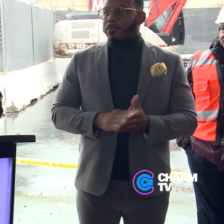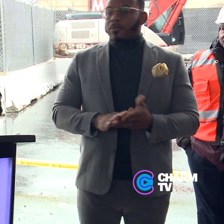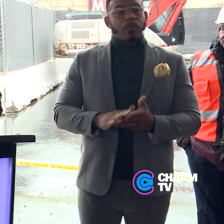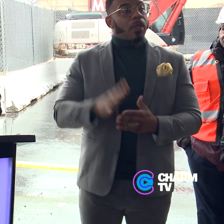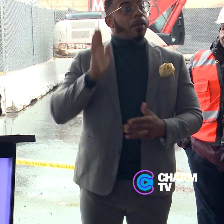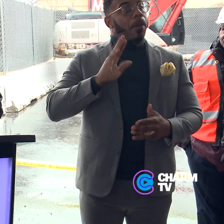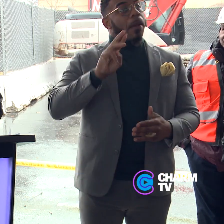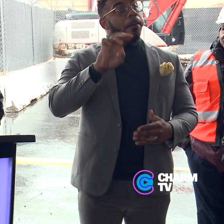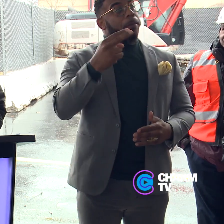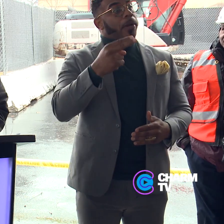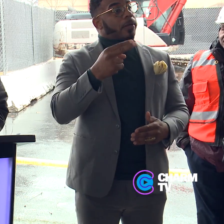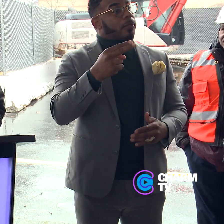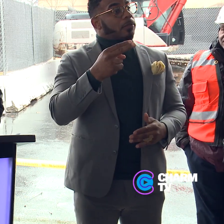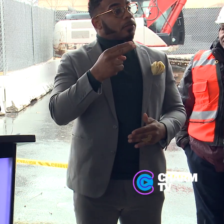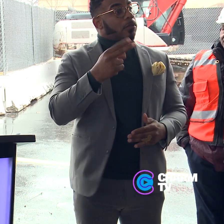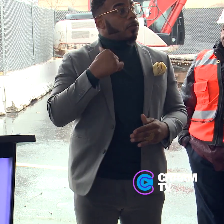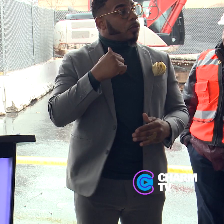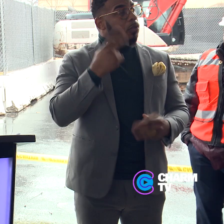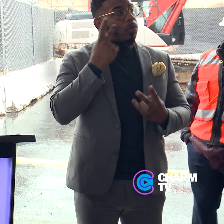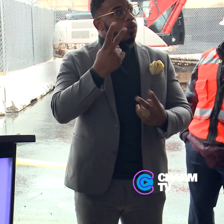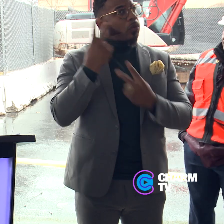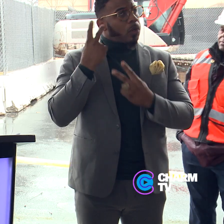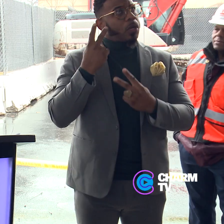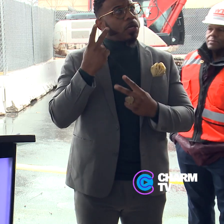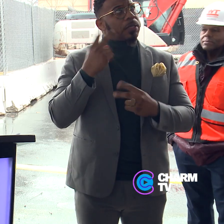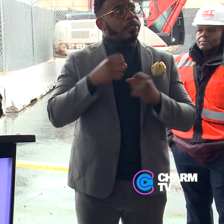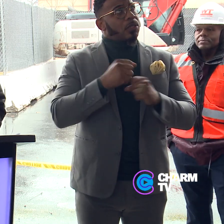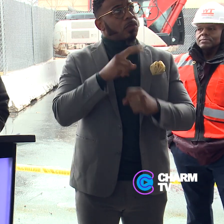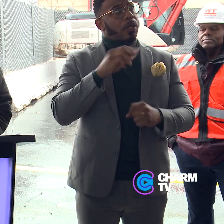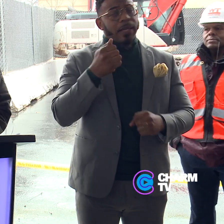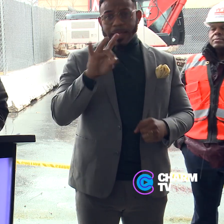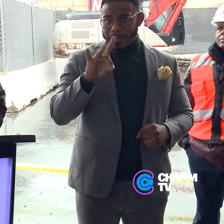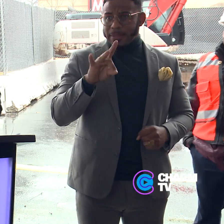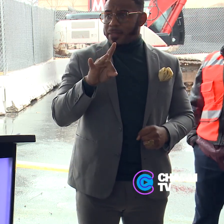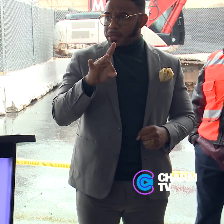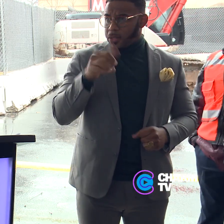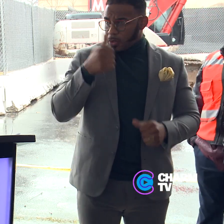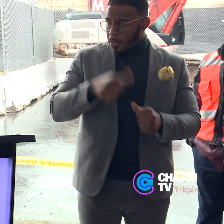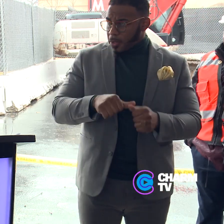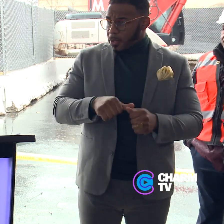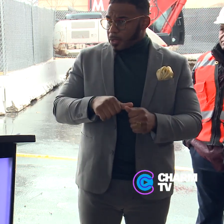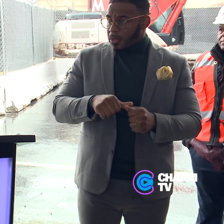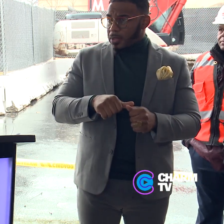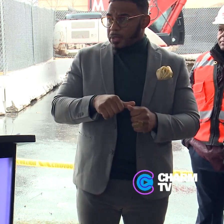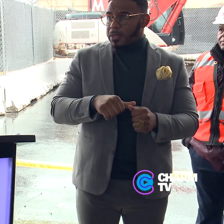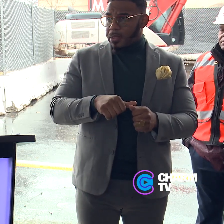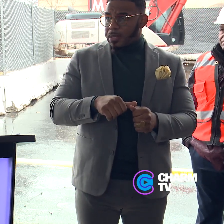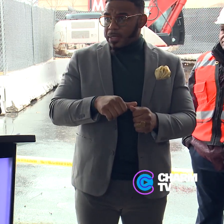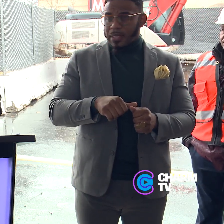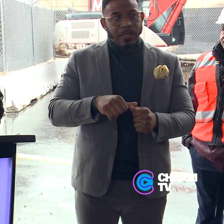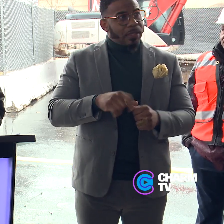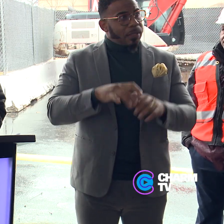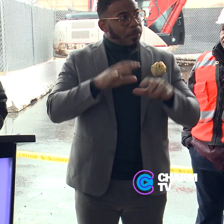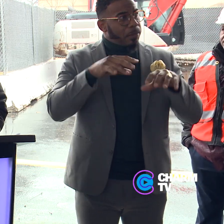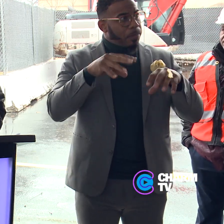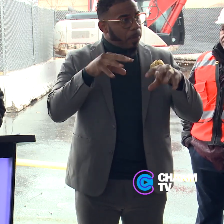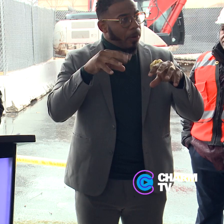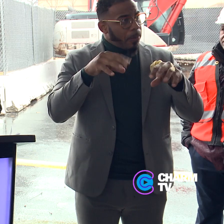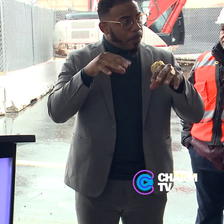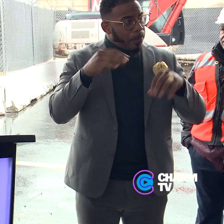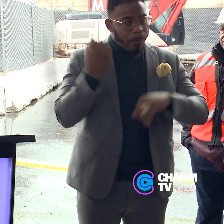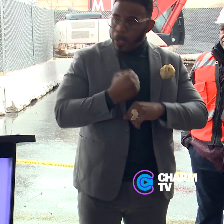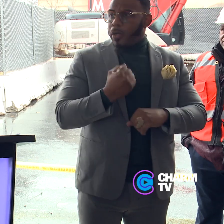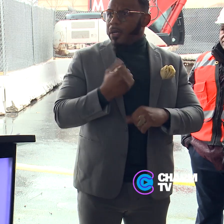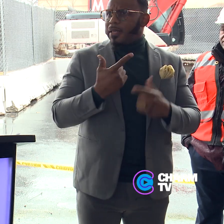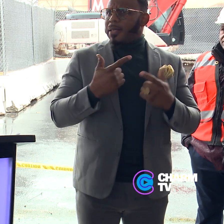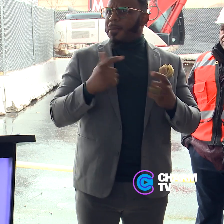And back in March, we recalled in 2018 when the lights shuttered in that building behind us.